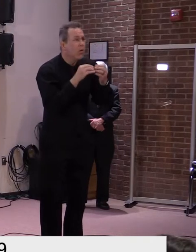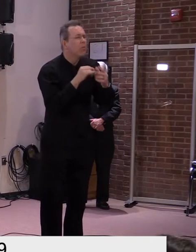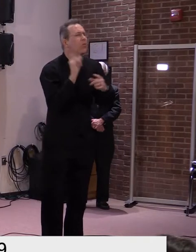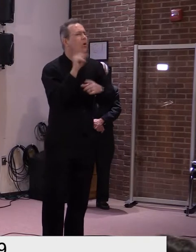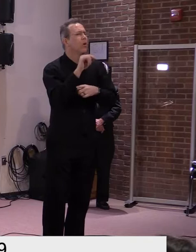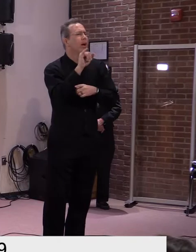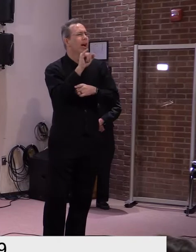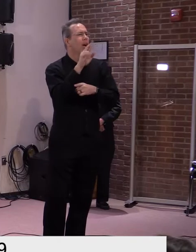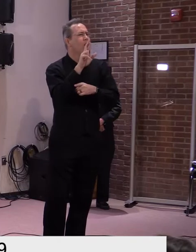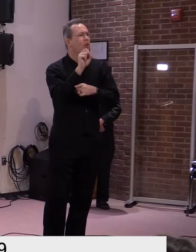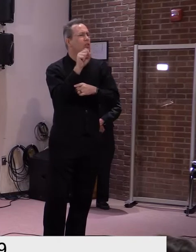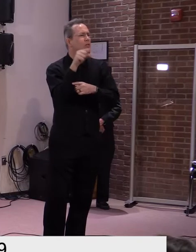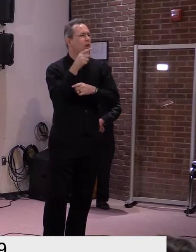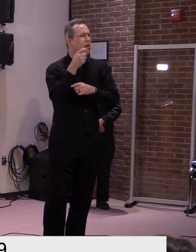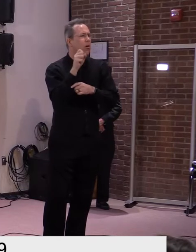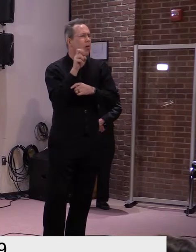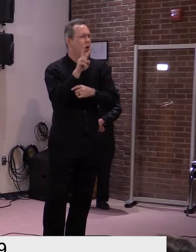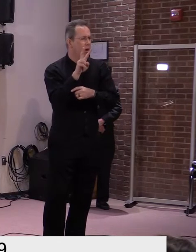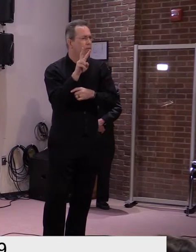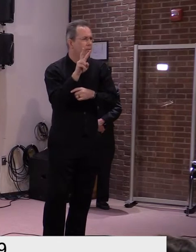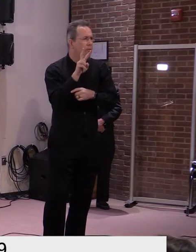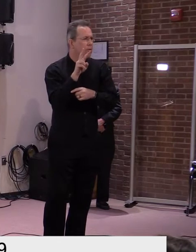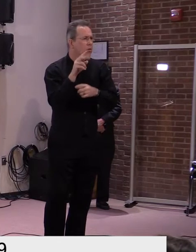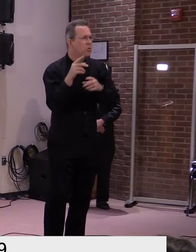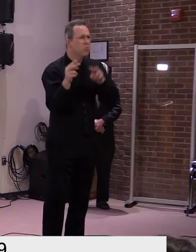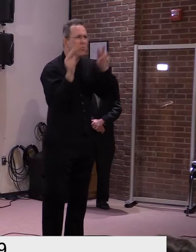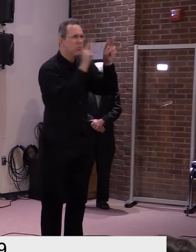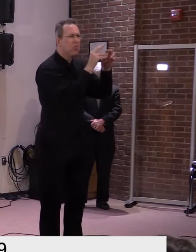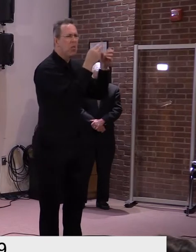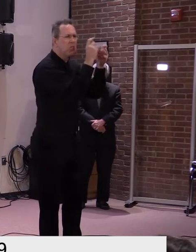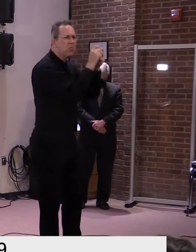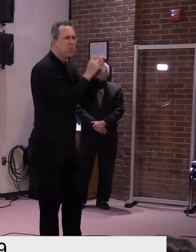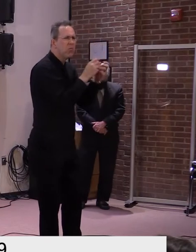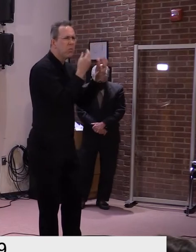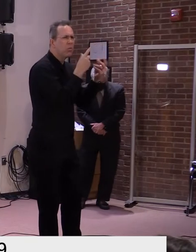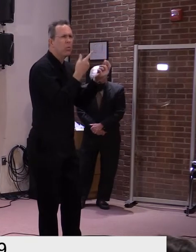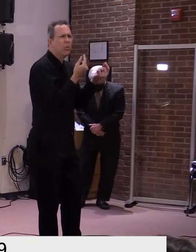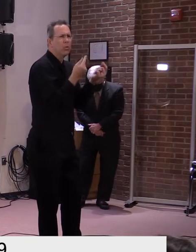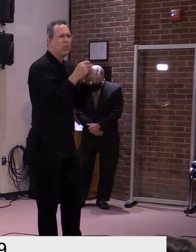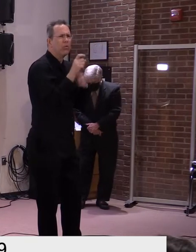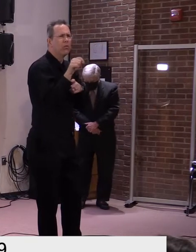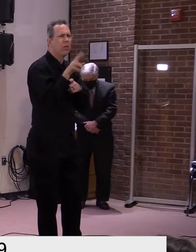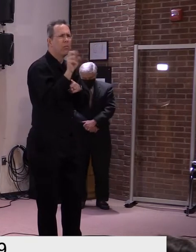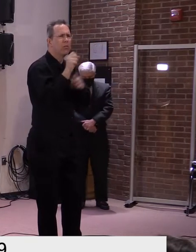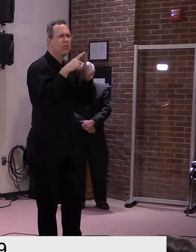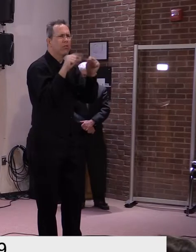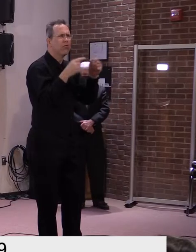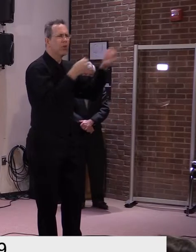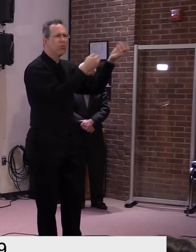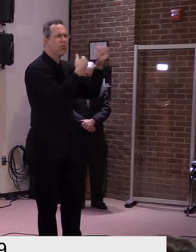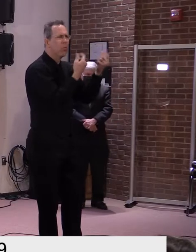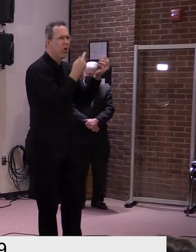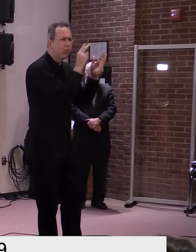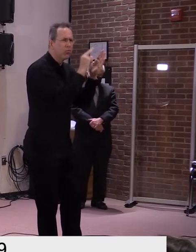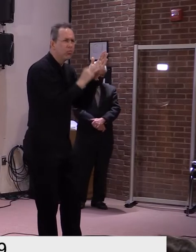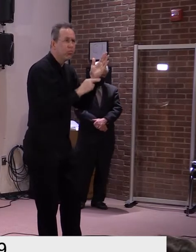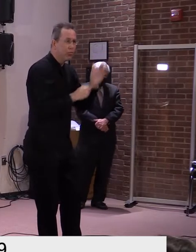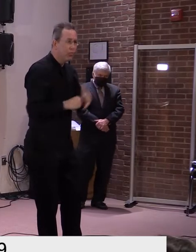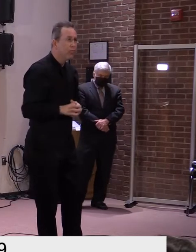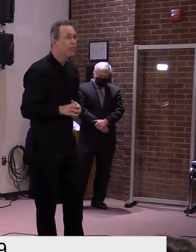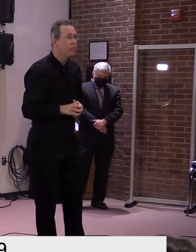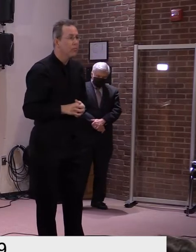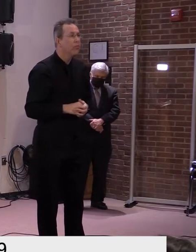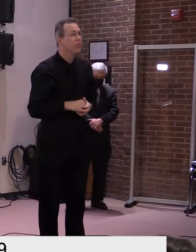www.irs.gov. You can also track payment status and apply for a payment if you qualify but are not required to file a